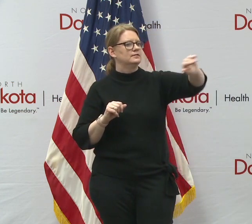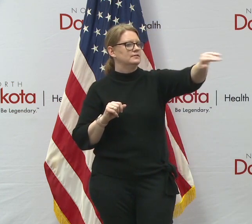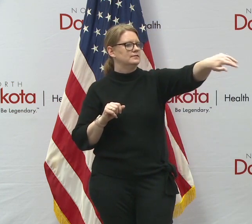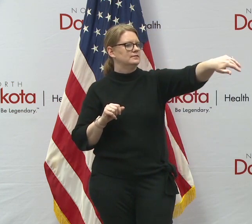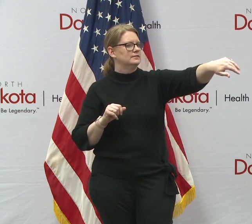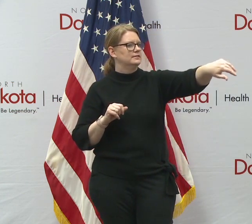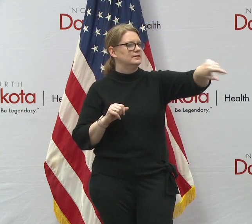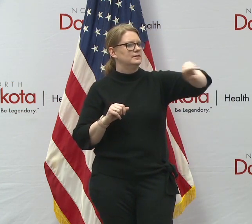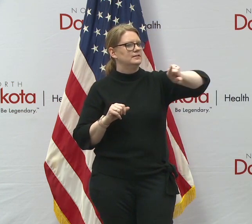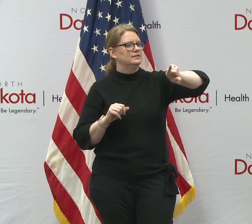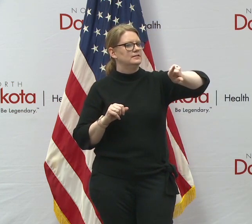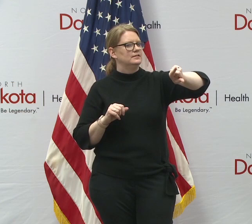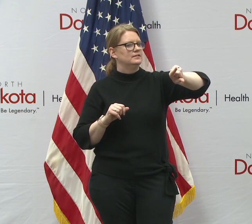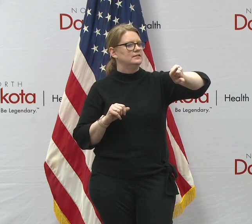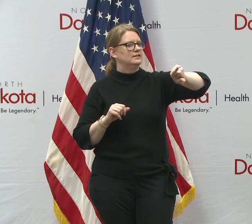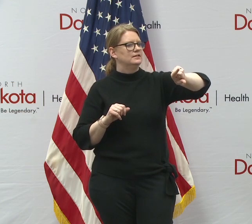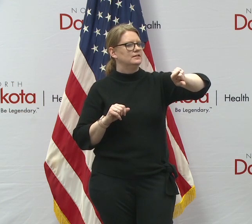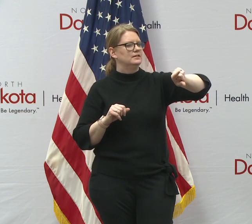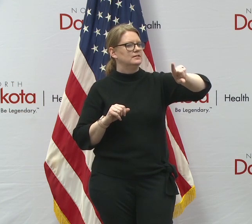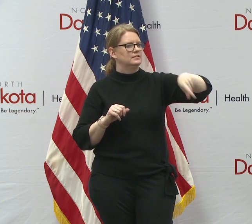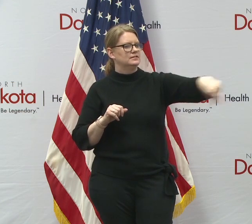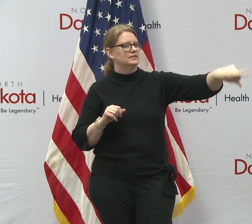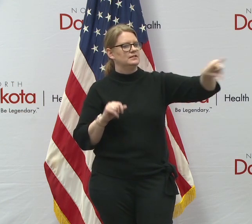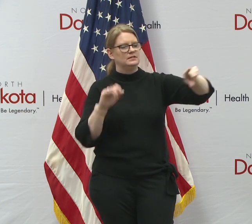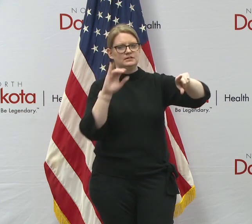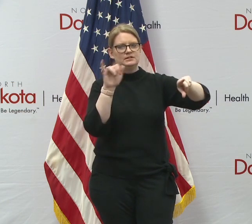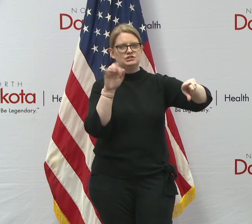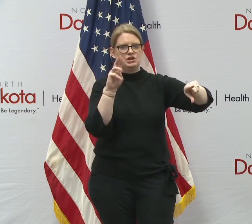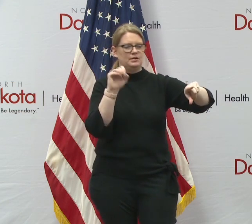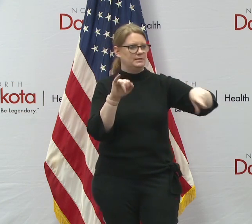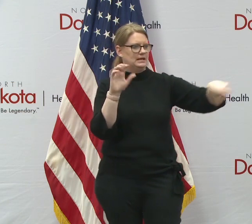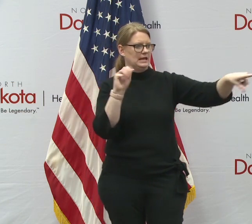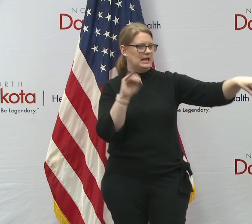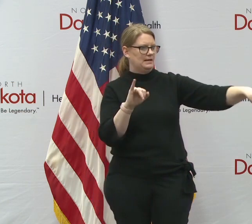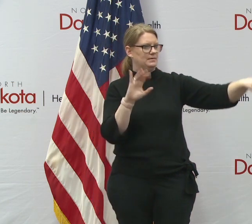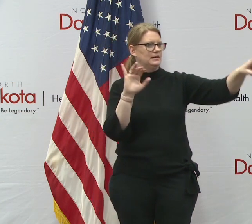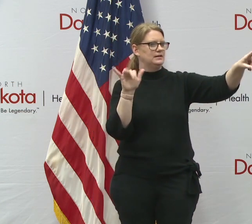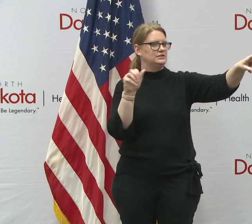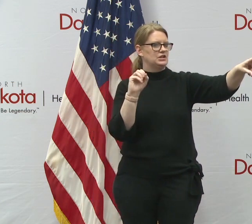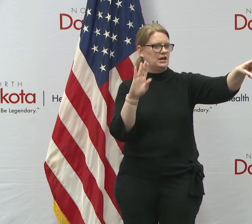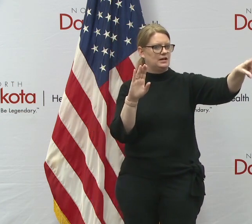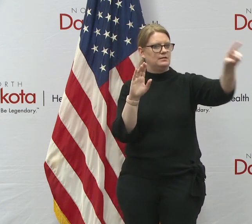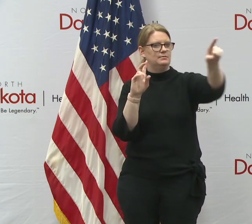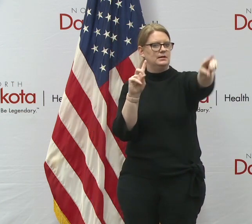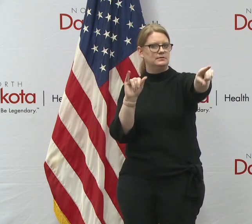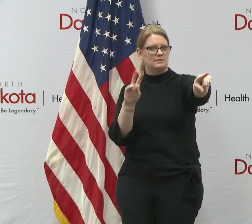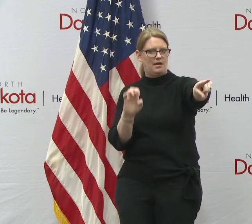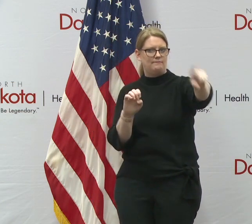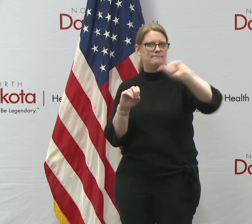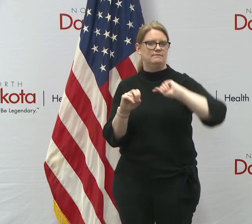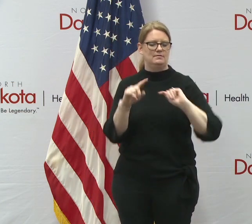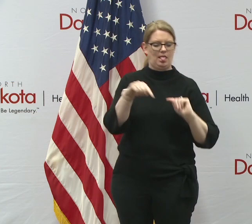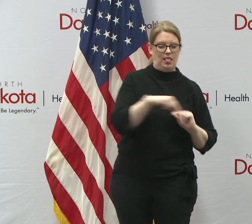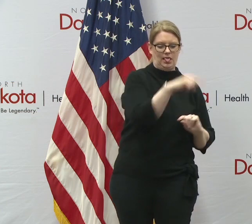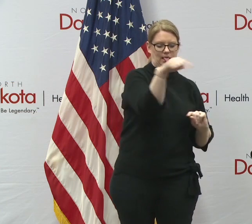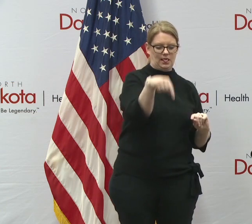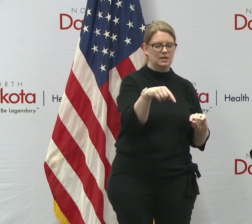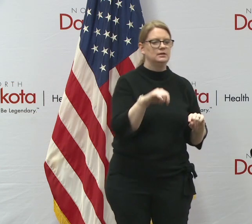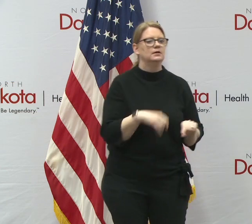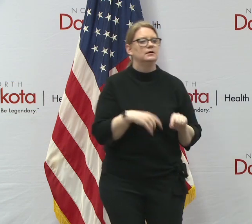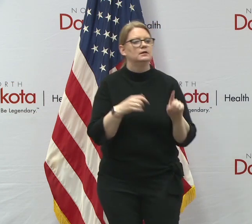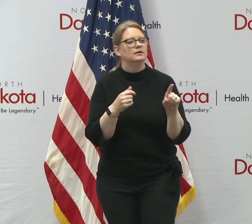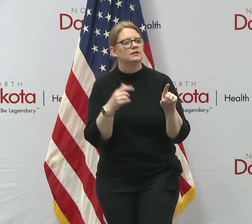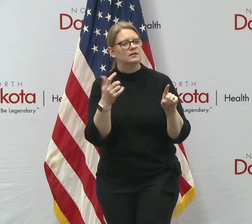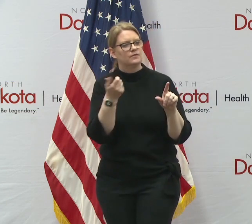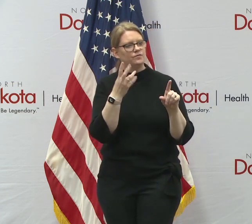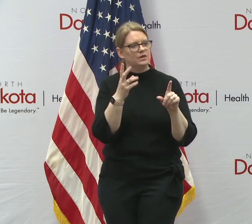going to go counterclockwise. So Jeremy, Amy, Jacob, Dave. Does that work? Okay. I have just a couple of